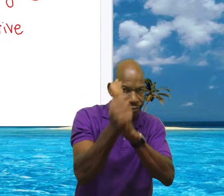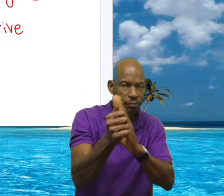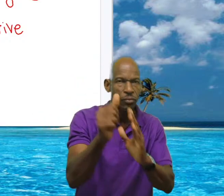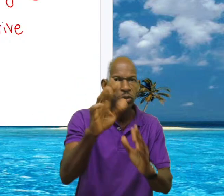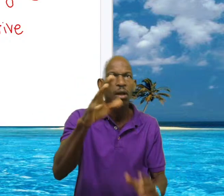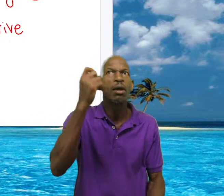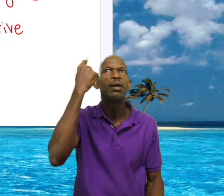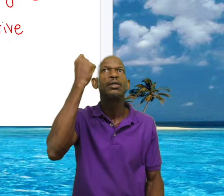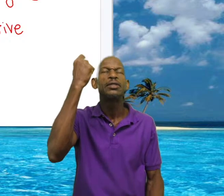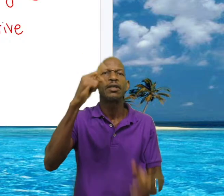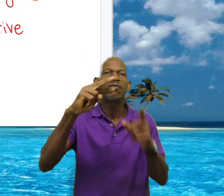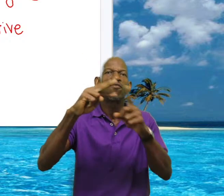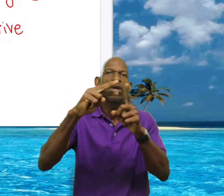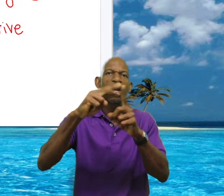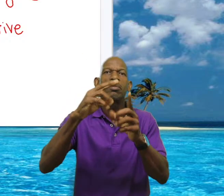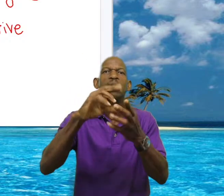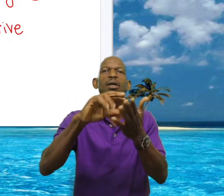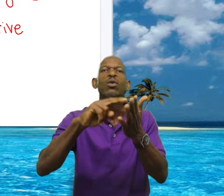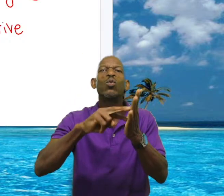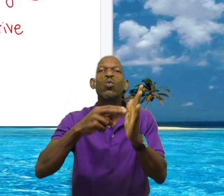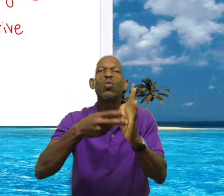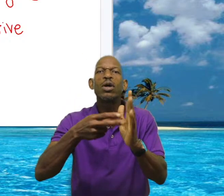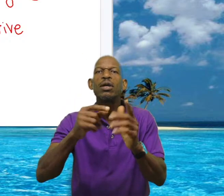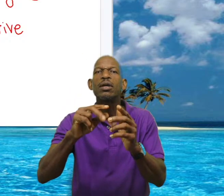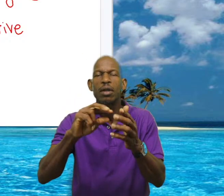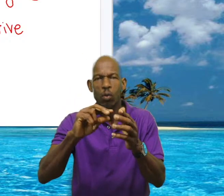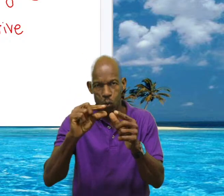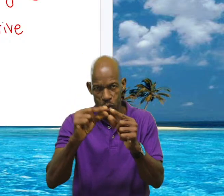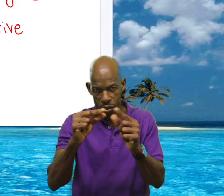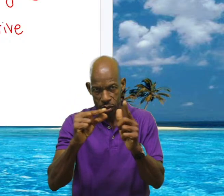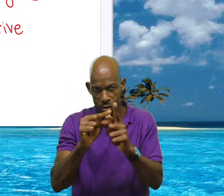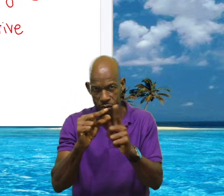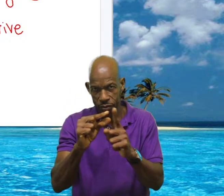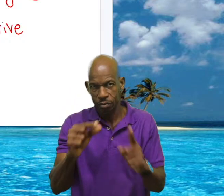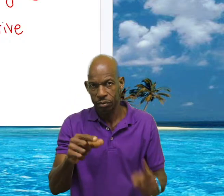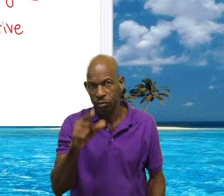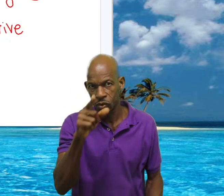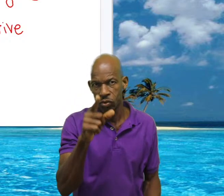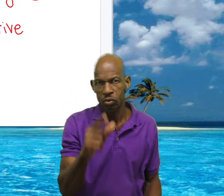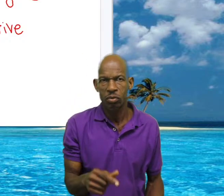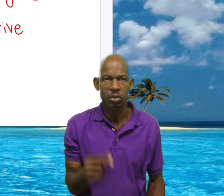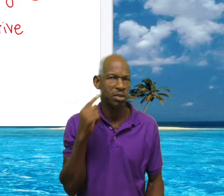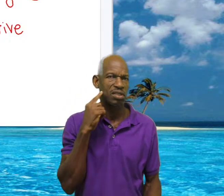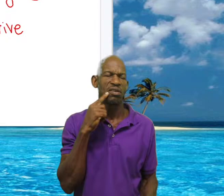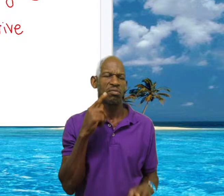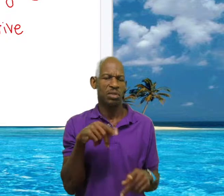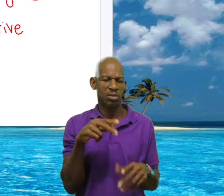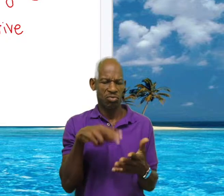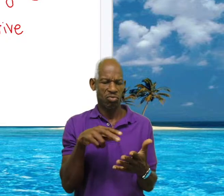sign, because when you, as a deaf person, read English